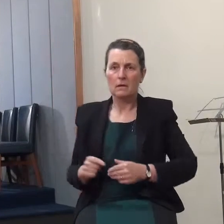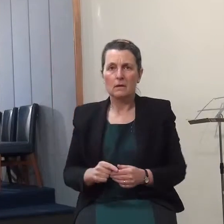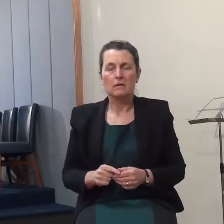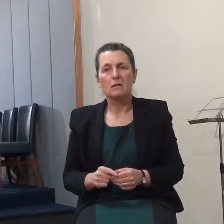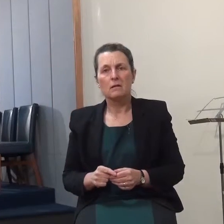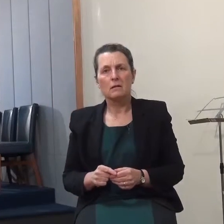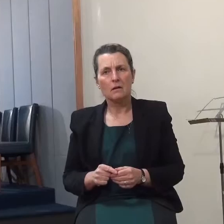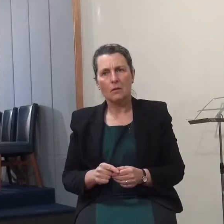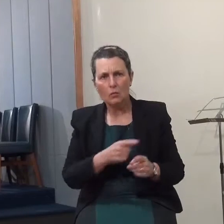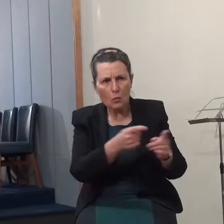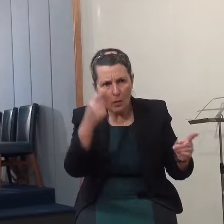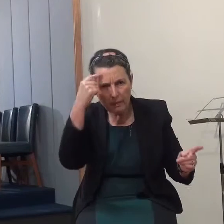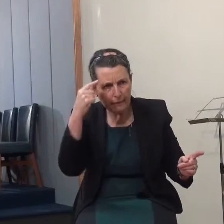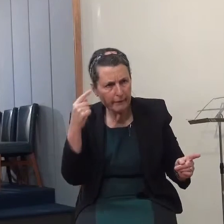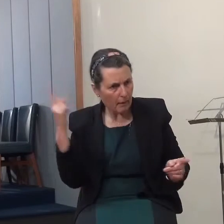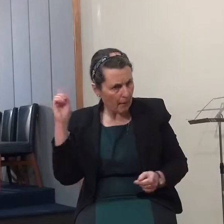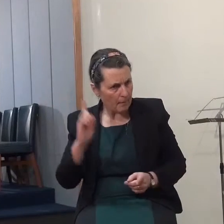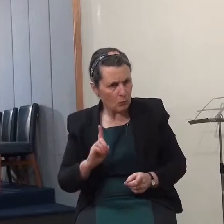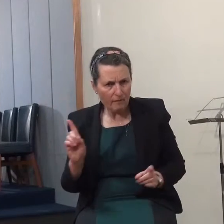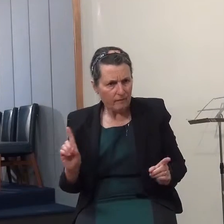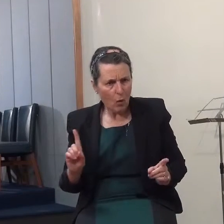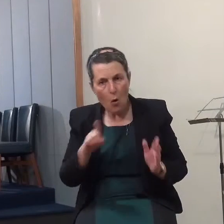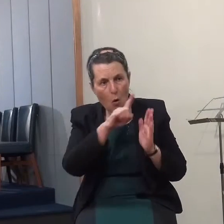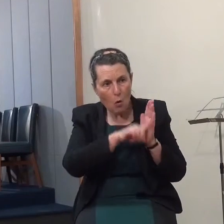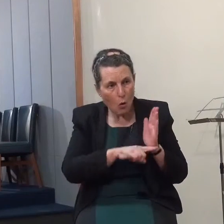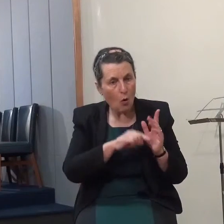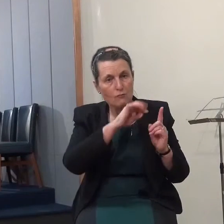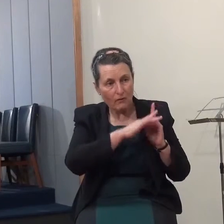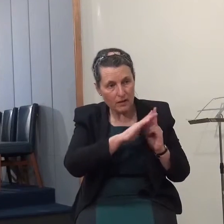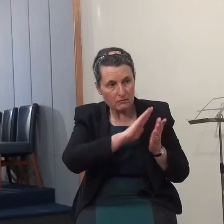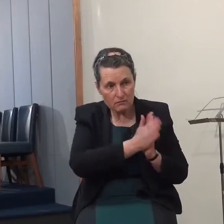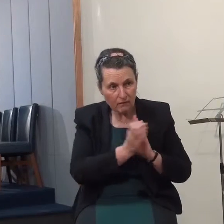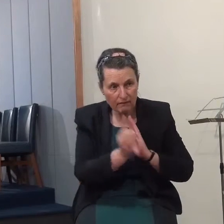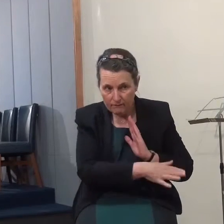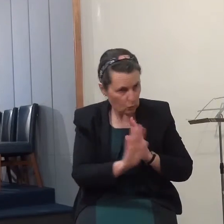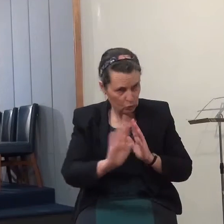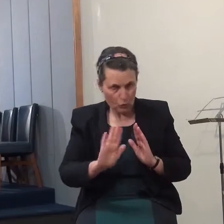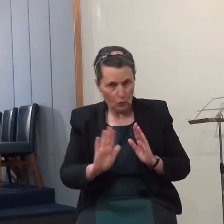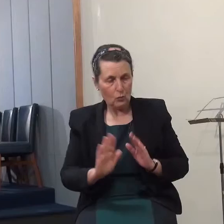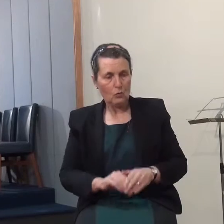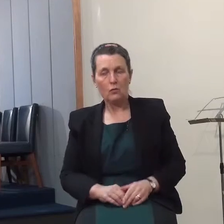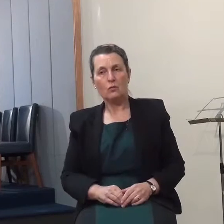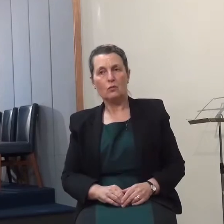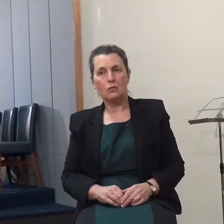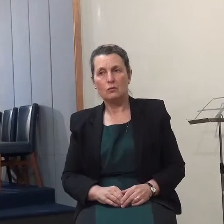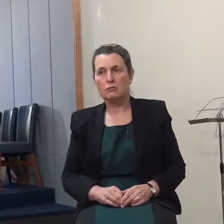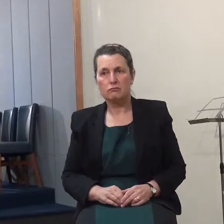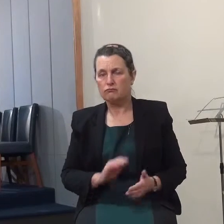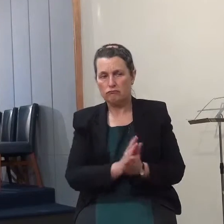not that I am come to destroy the law or the prophets. I am not come to